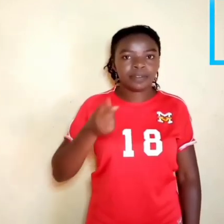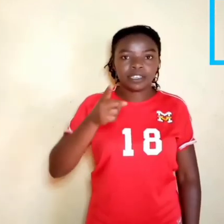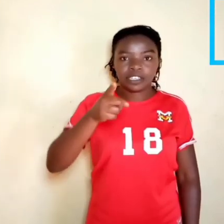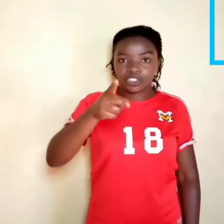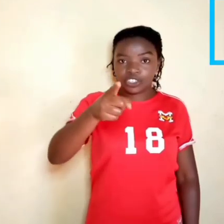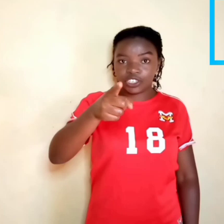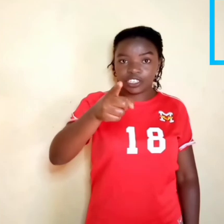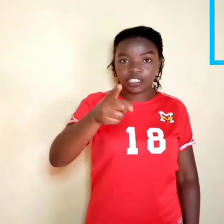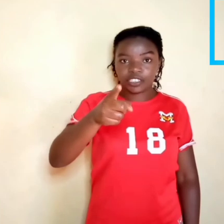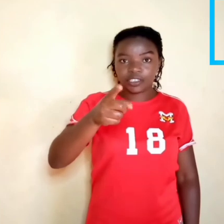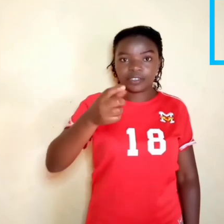she,